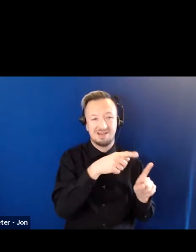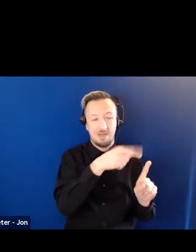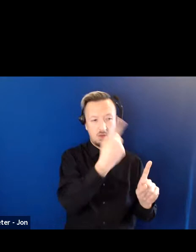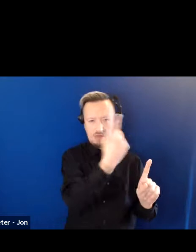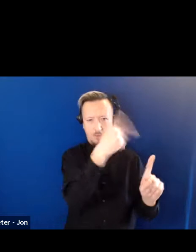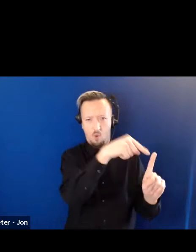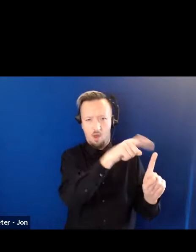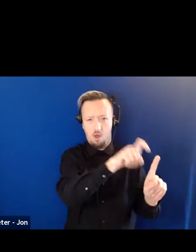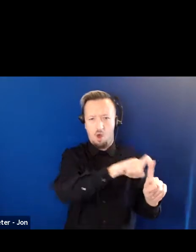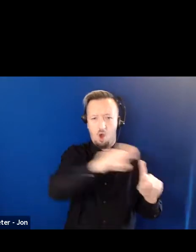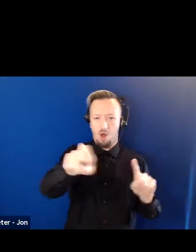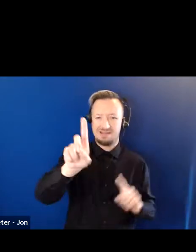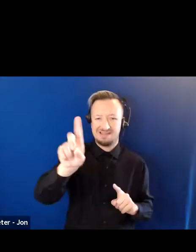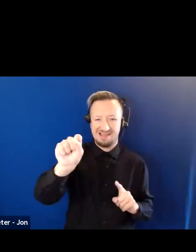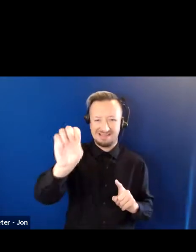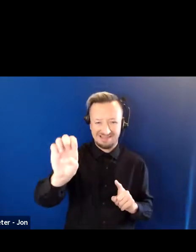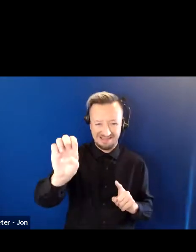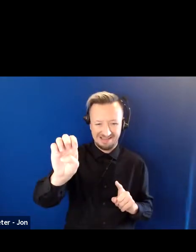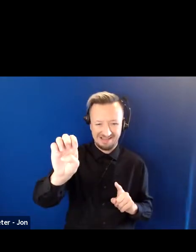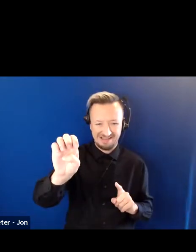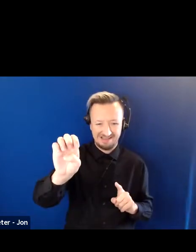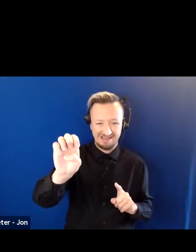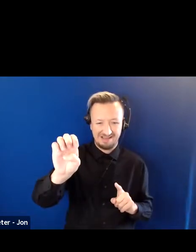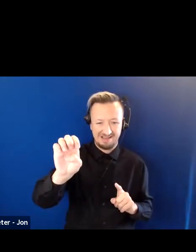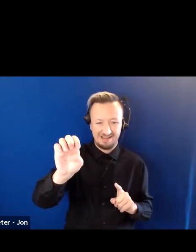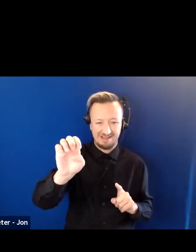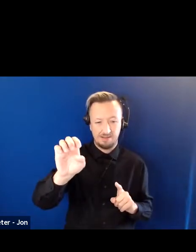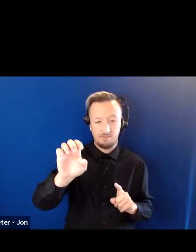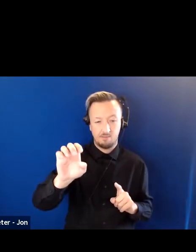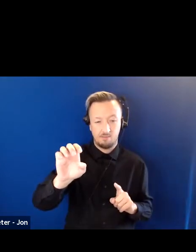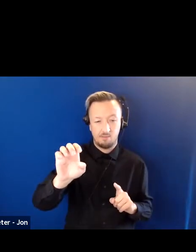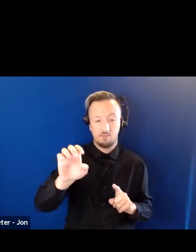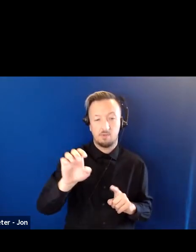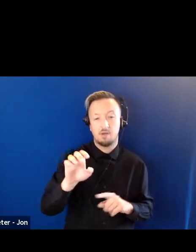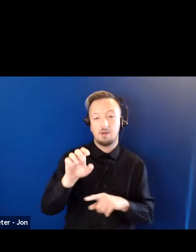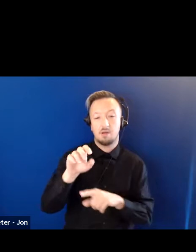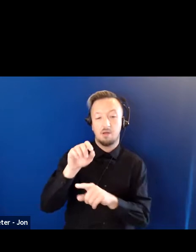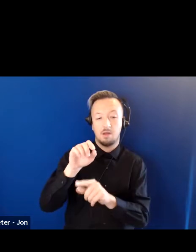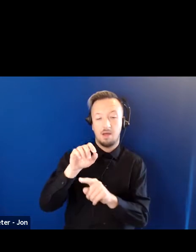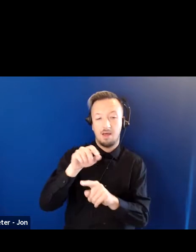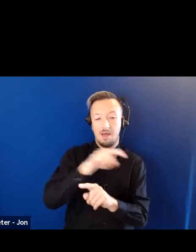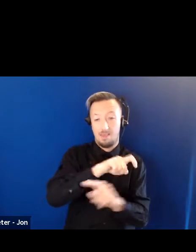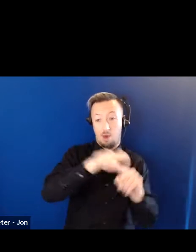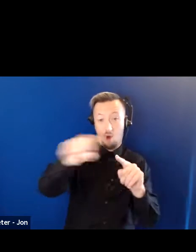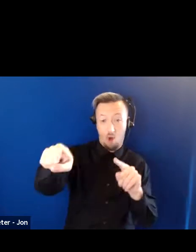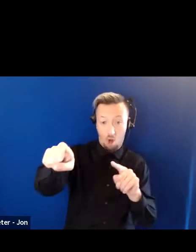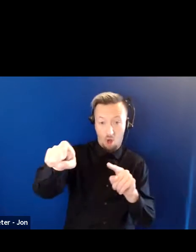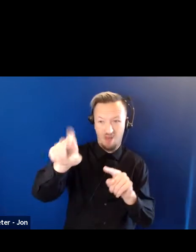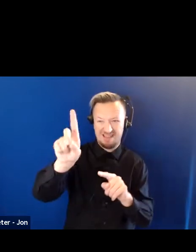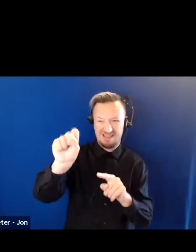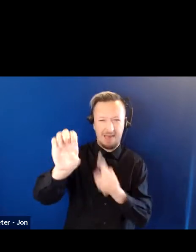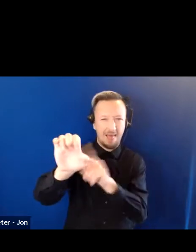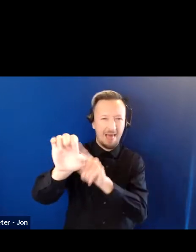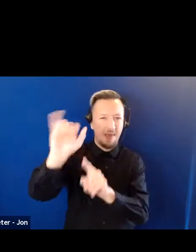entity, the entity which our funds are funneled through, and made a complaint. And I